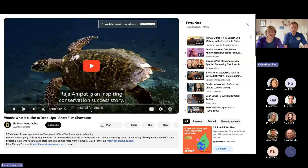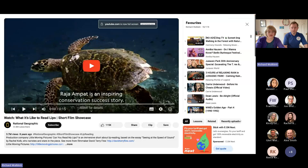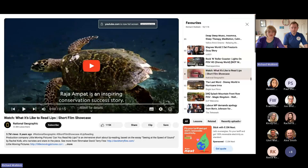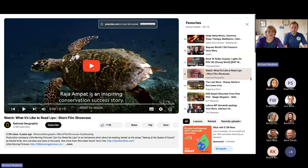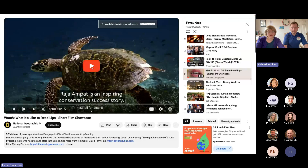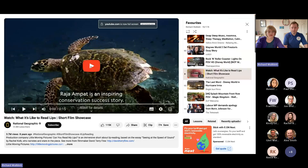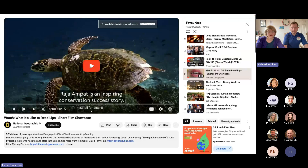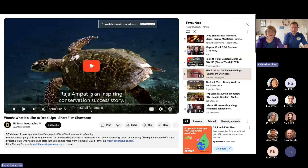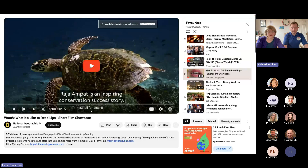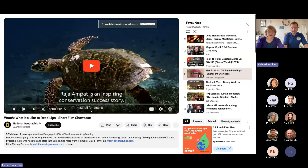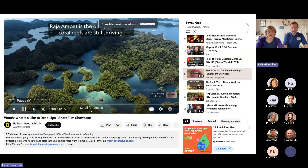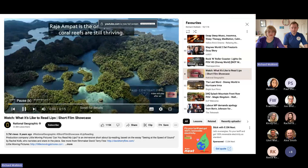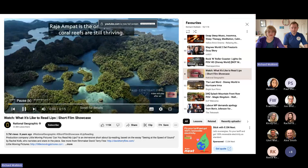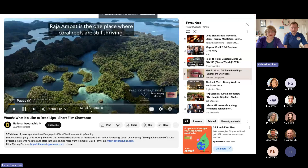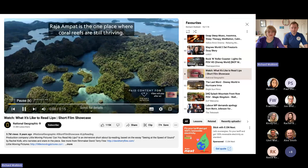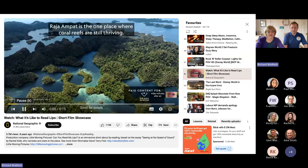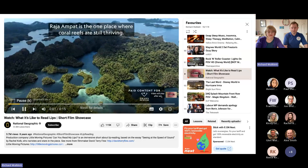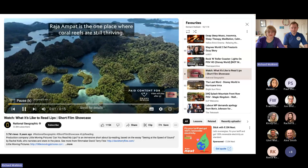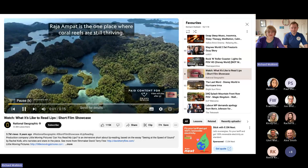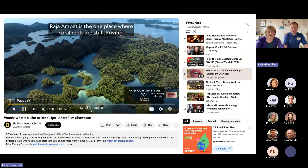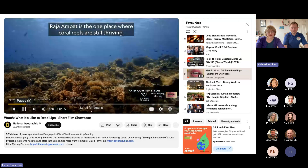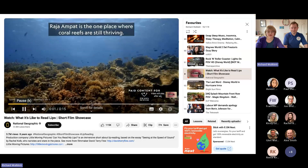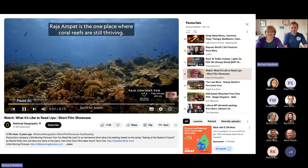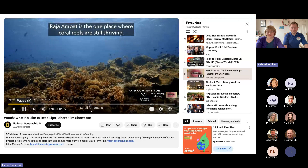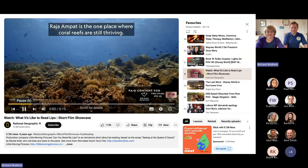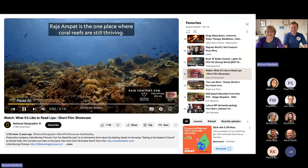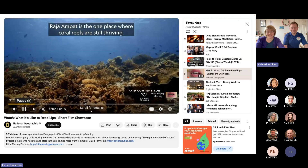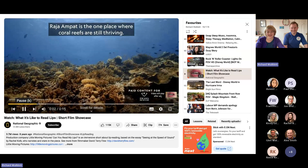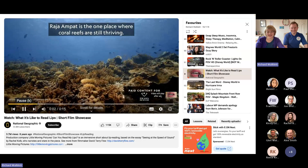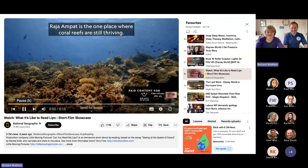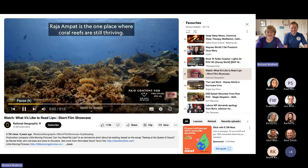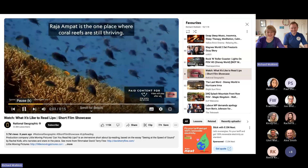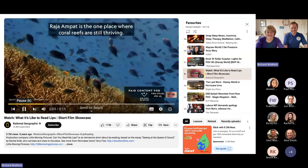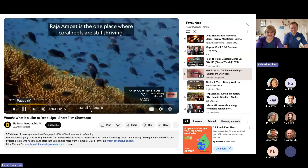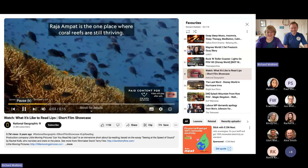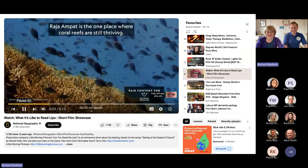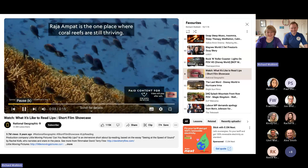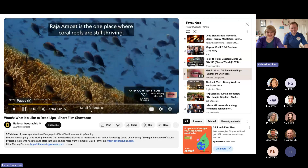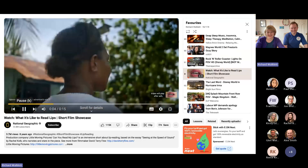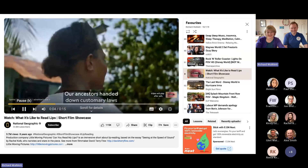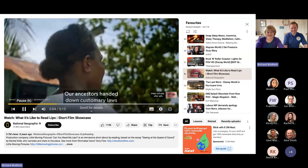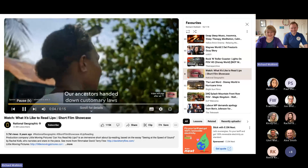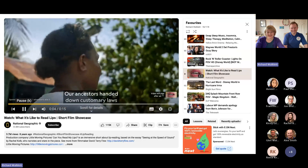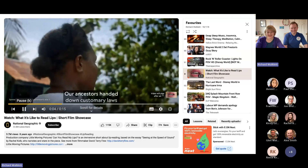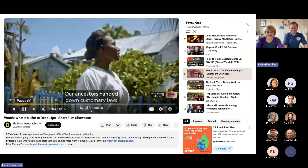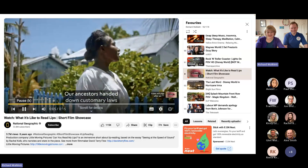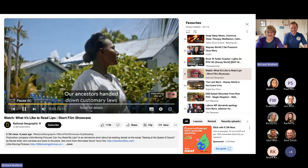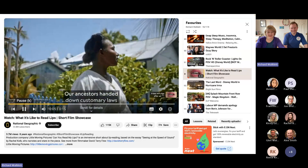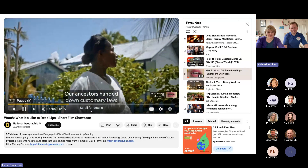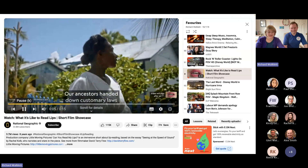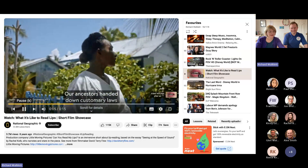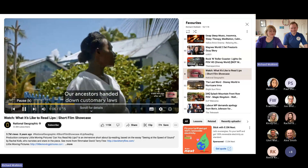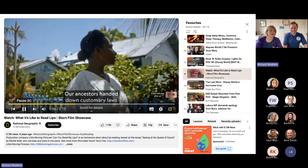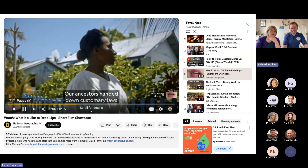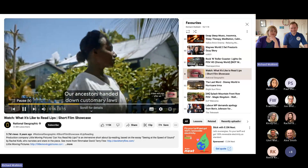on YouTube it's fine. Rajambat is the one place where coral reefs are still thriving. Dari kita punya moyang kita